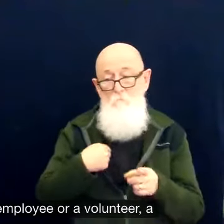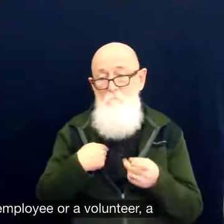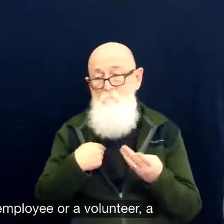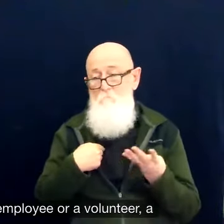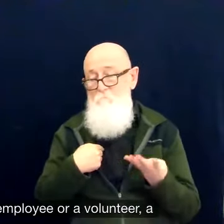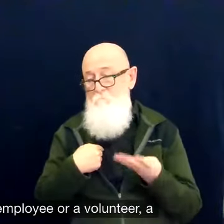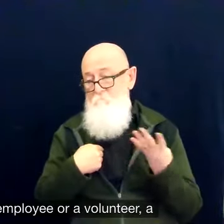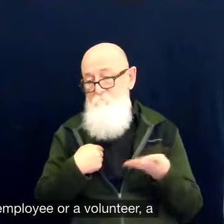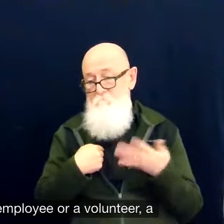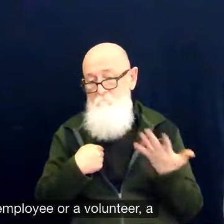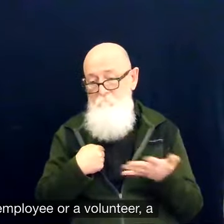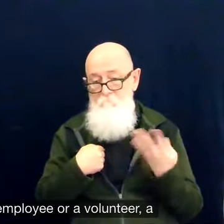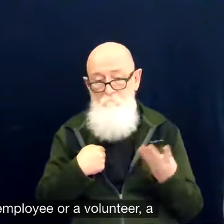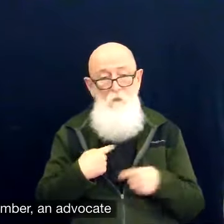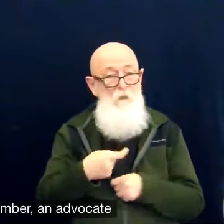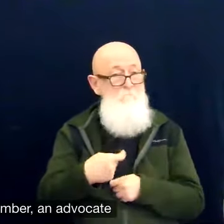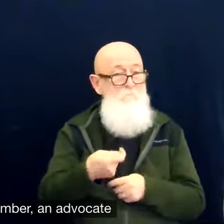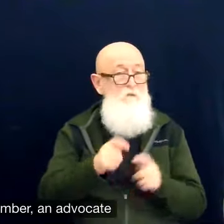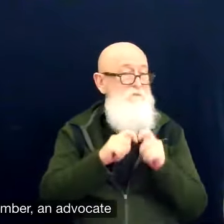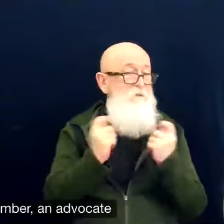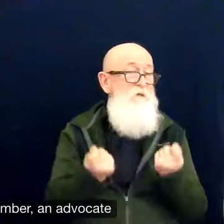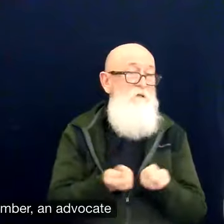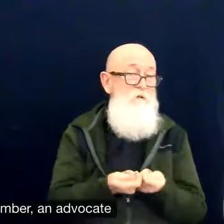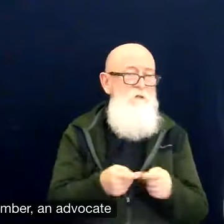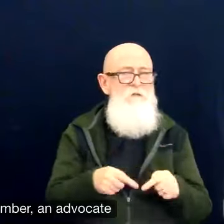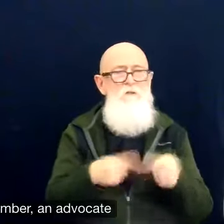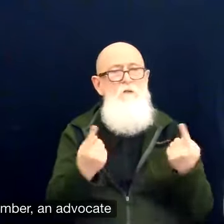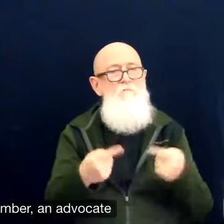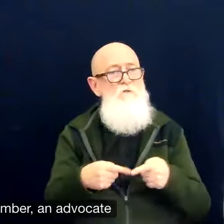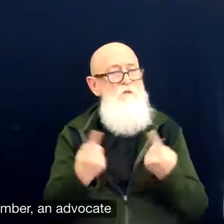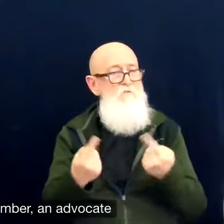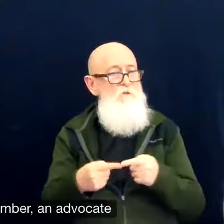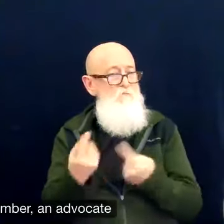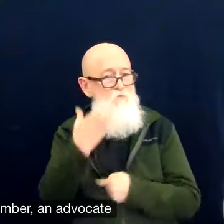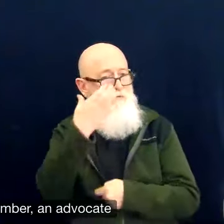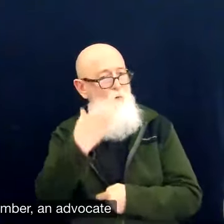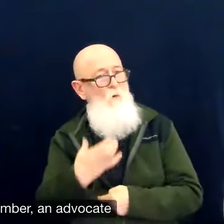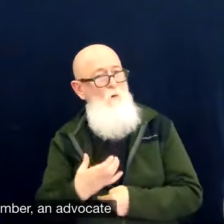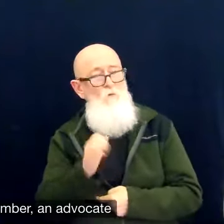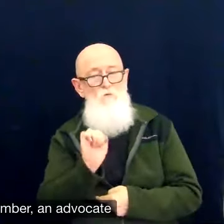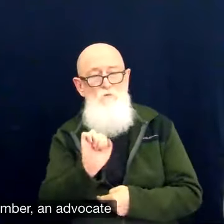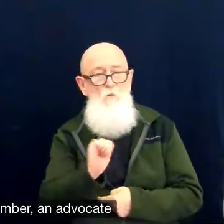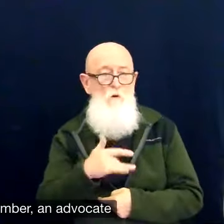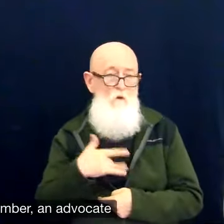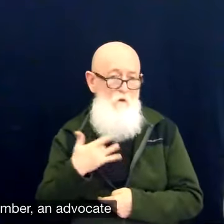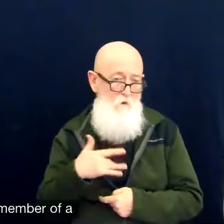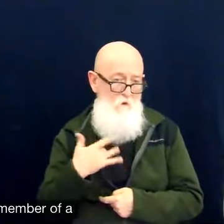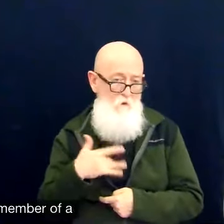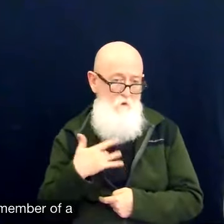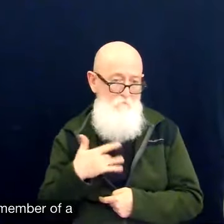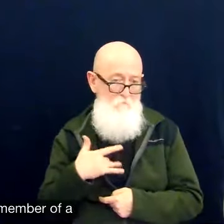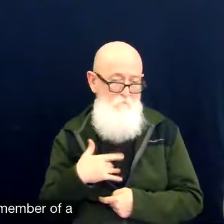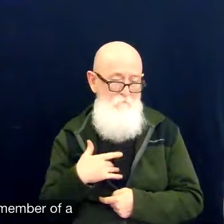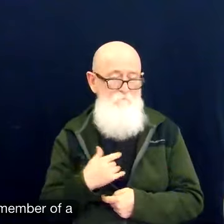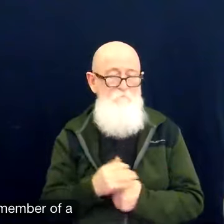a member of a team, different roles that you might want to focus on more or less.